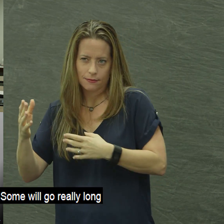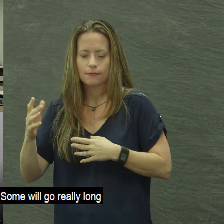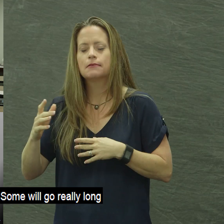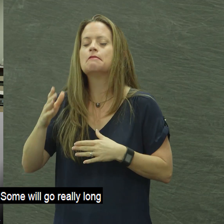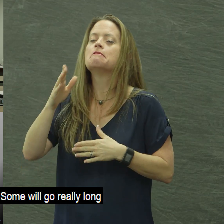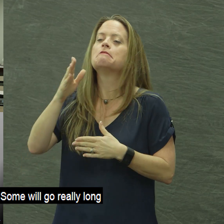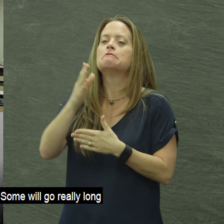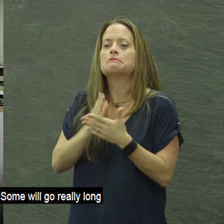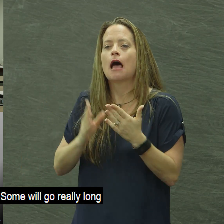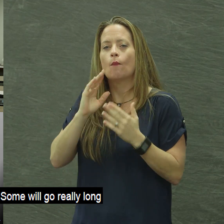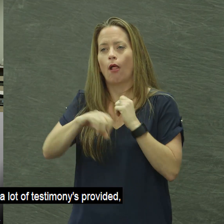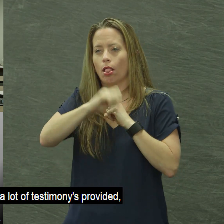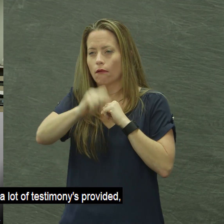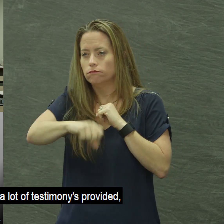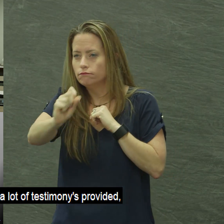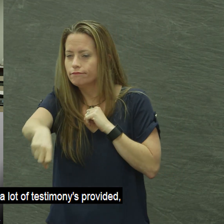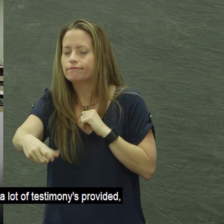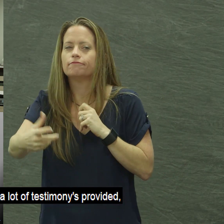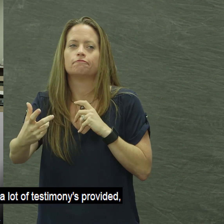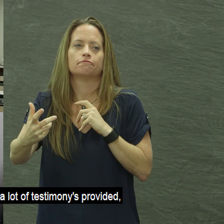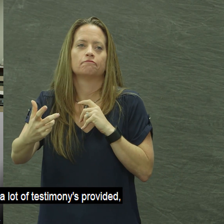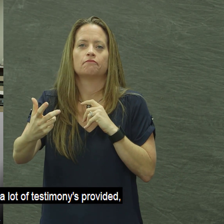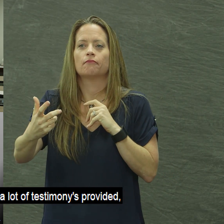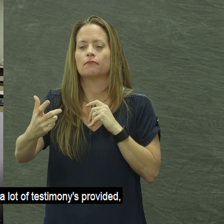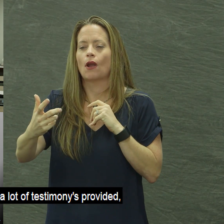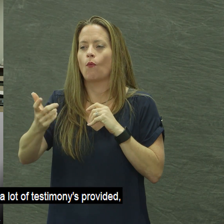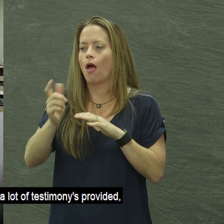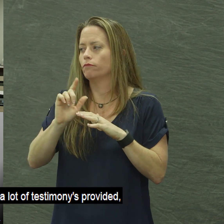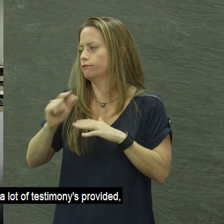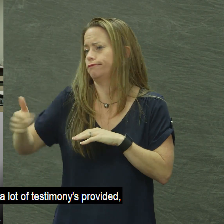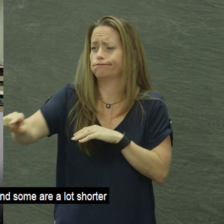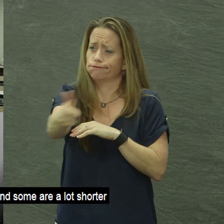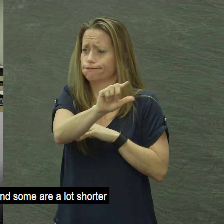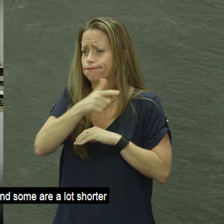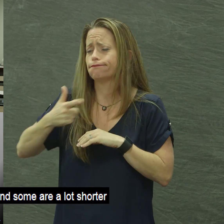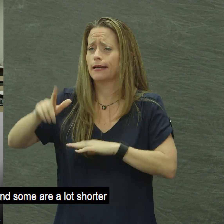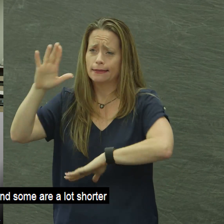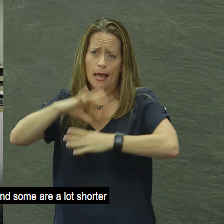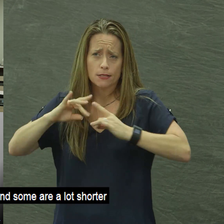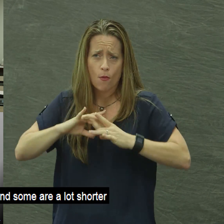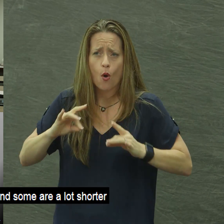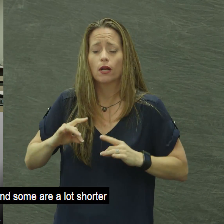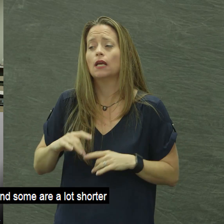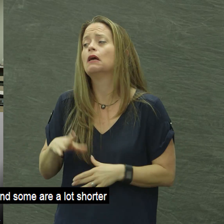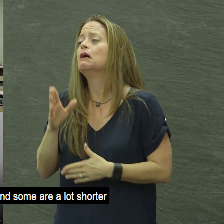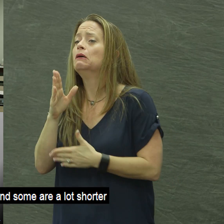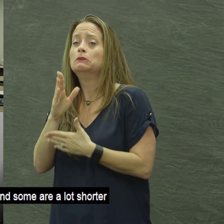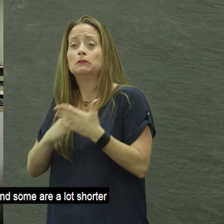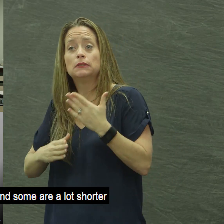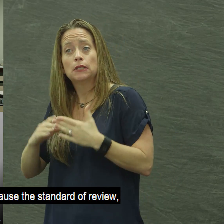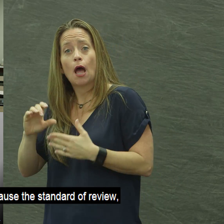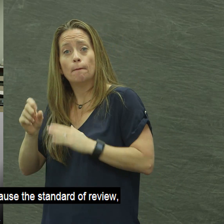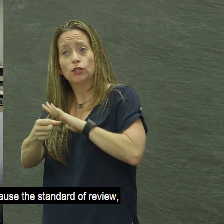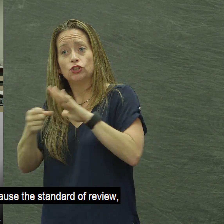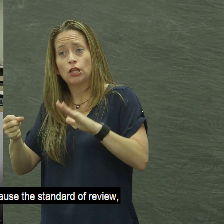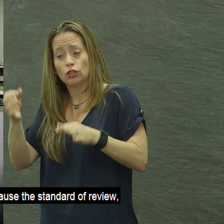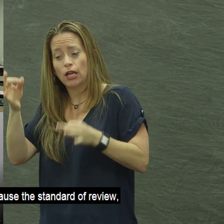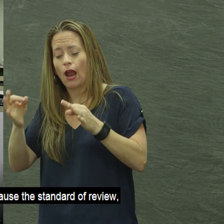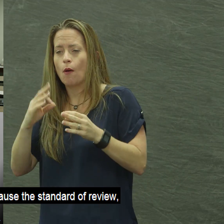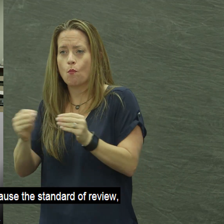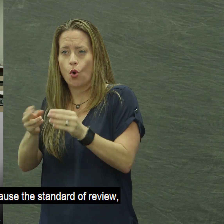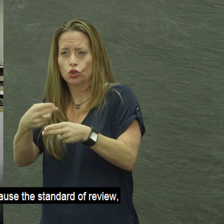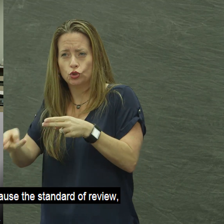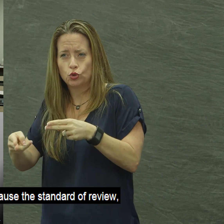Some will go really long and a lot of testimonies provided, and some are a lot shorter because